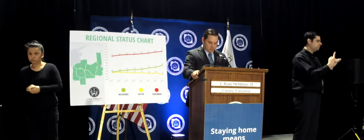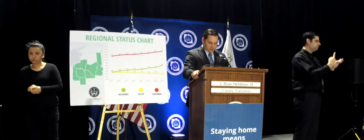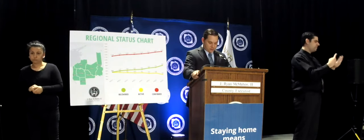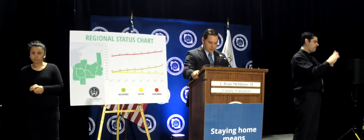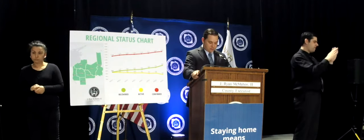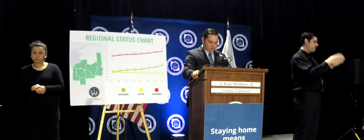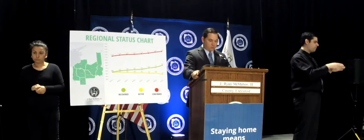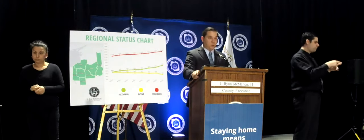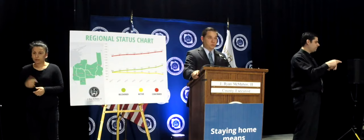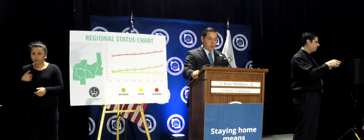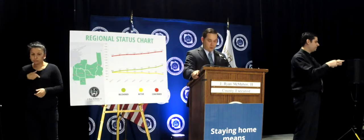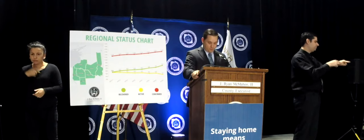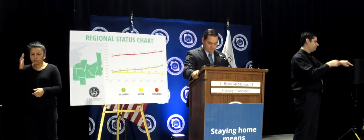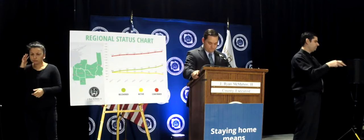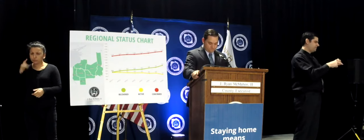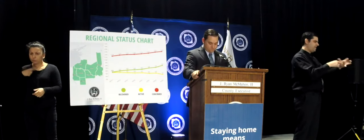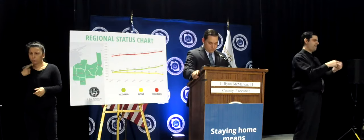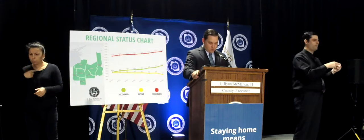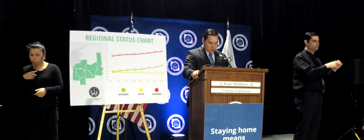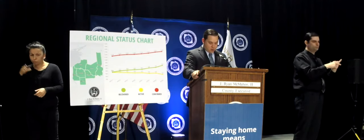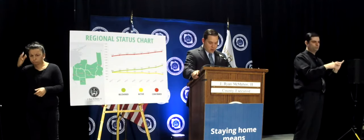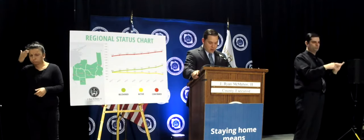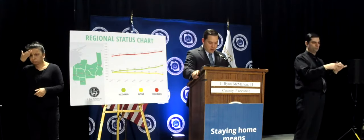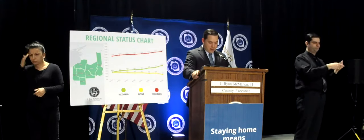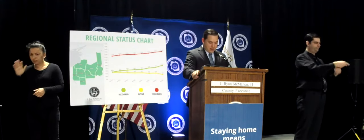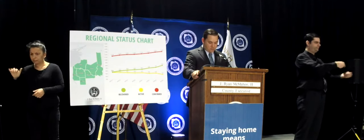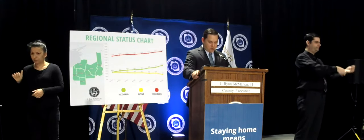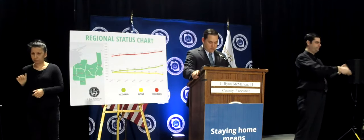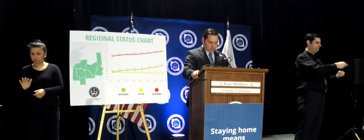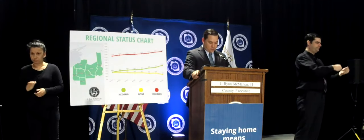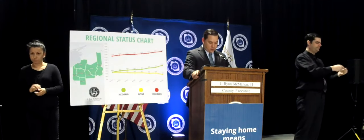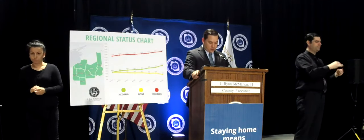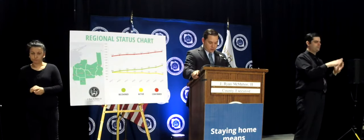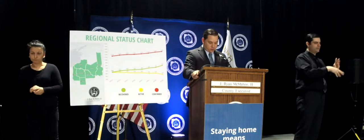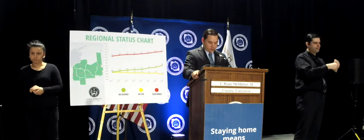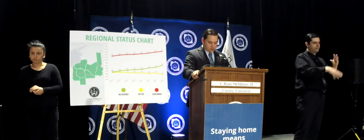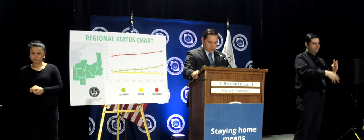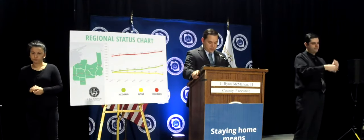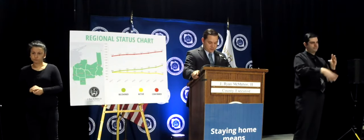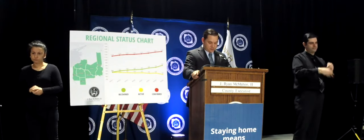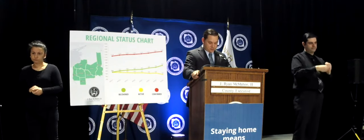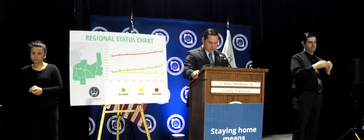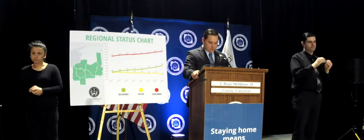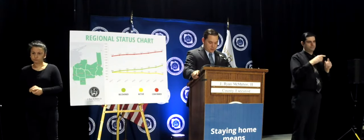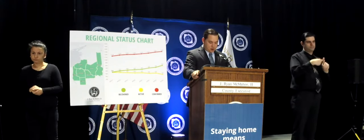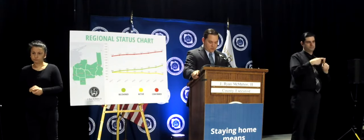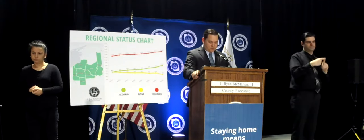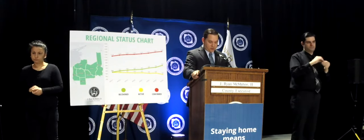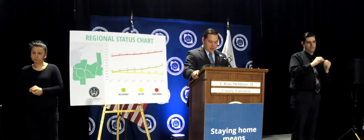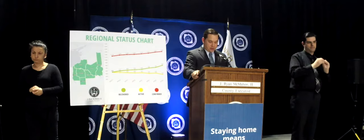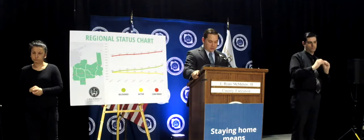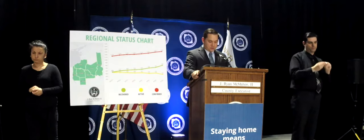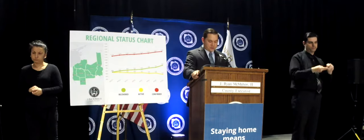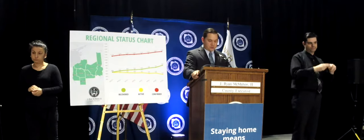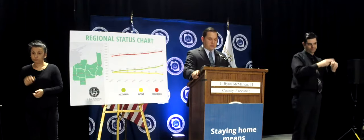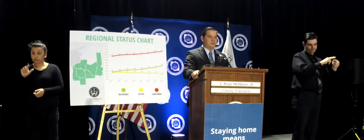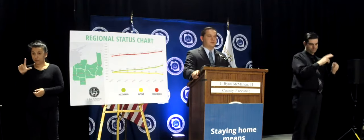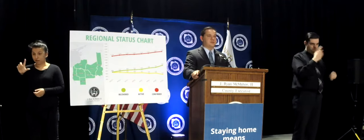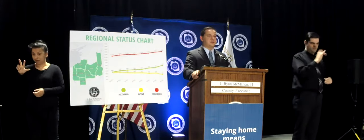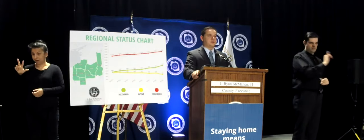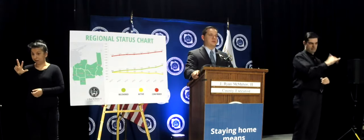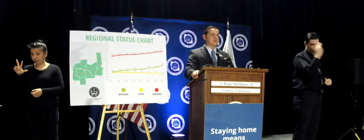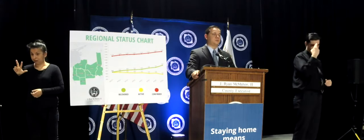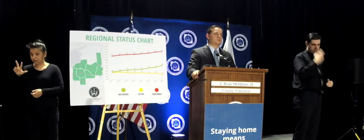and investigate for the most part. 8 of our 22 cases are affiliated with senior